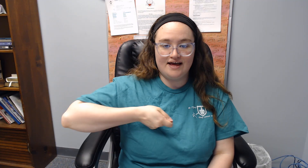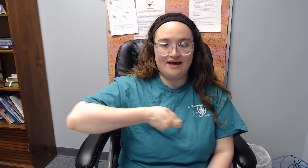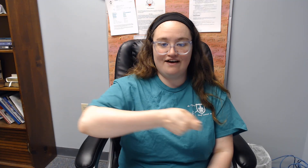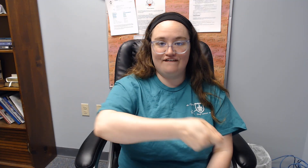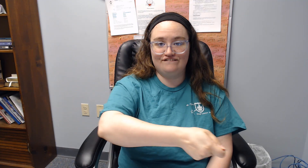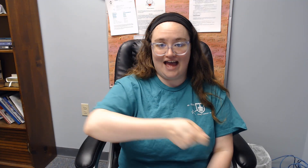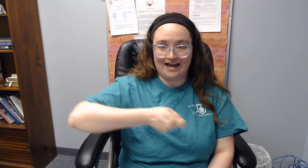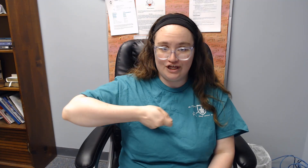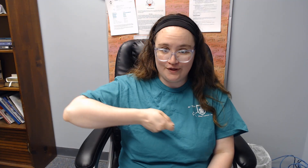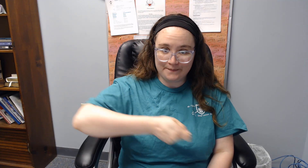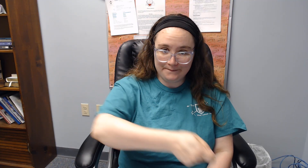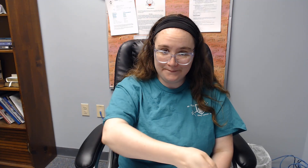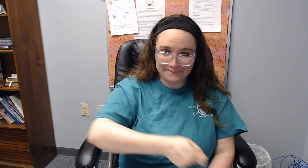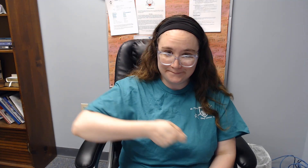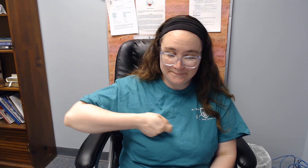A vacuum.